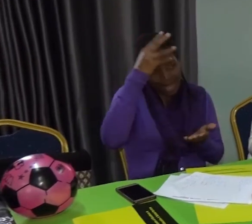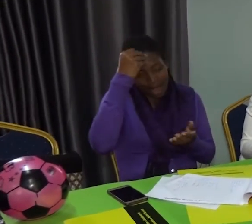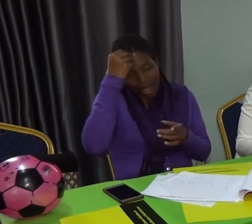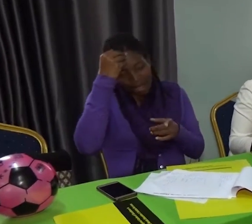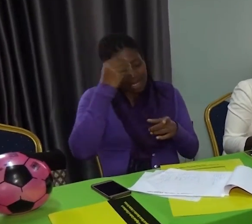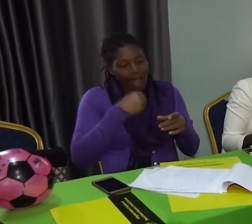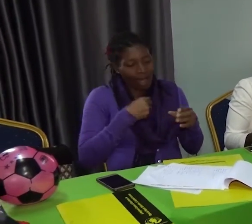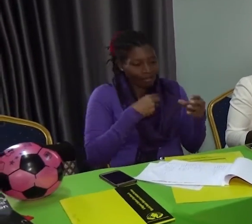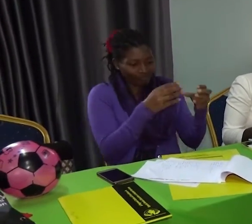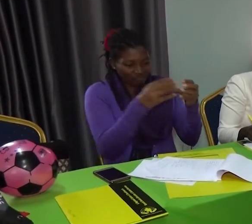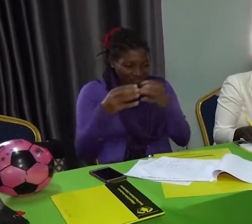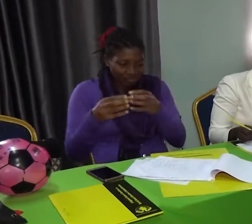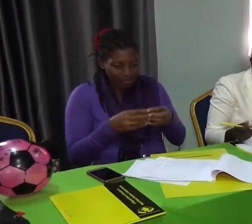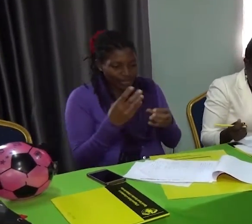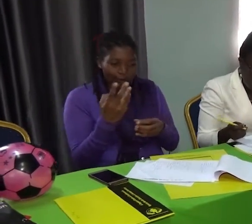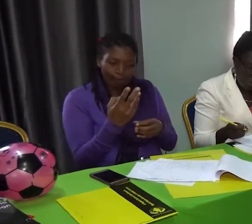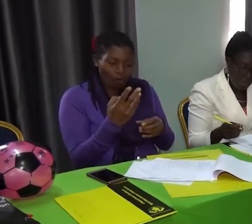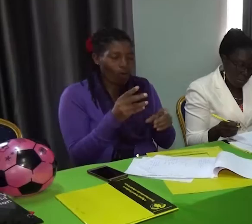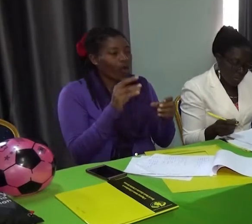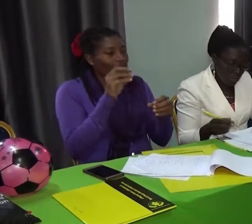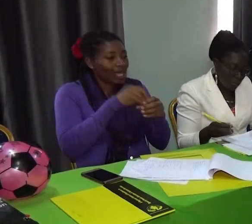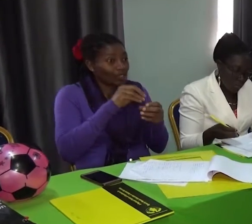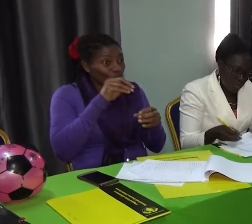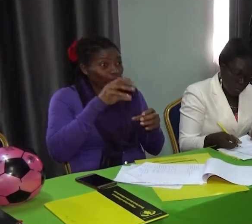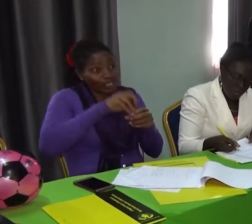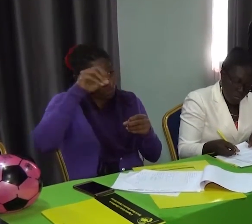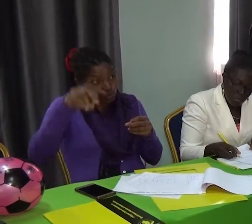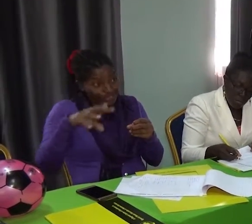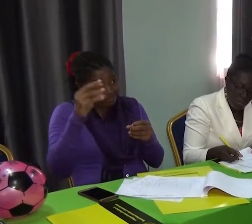something about special needs education